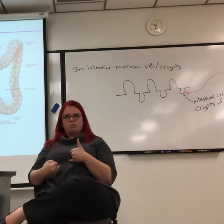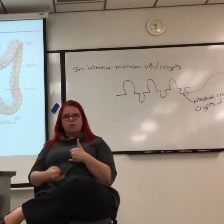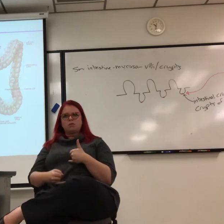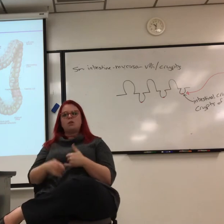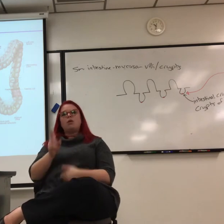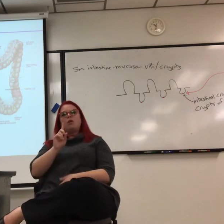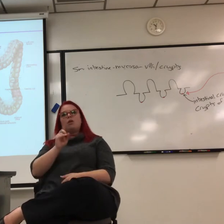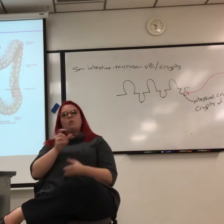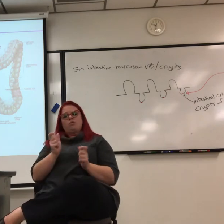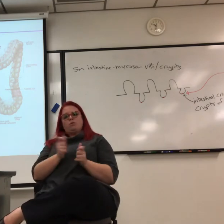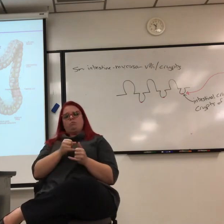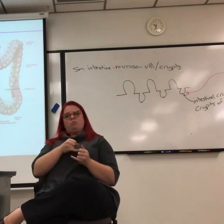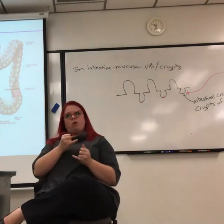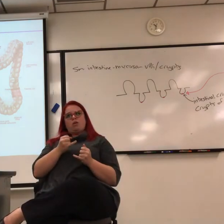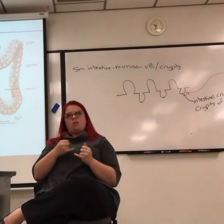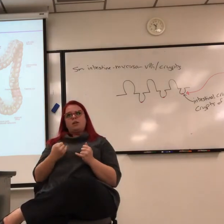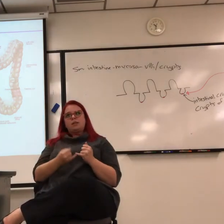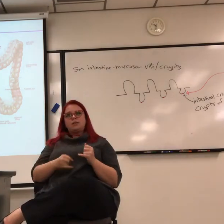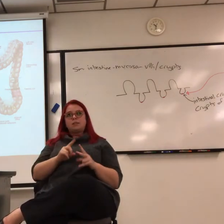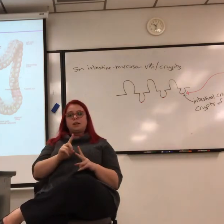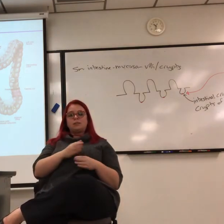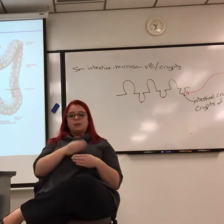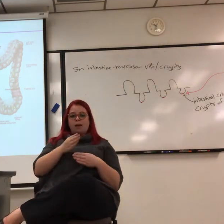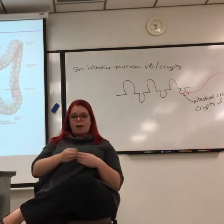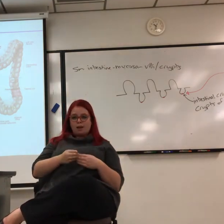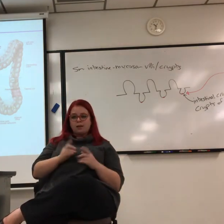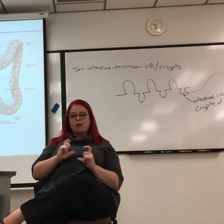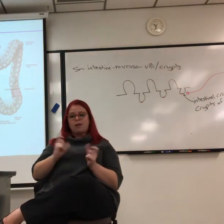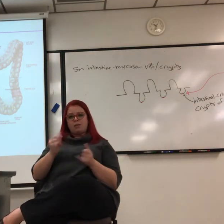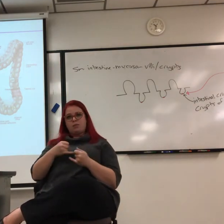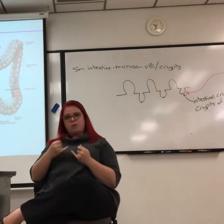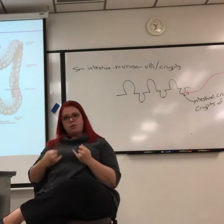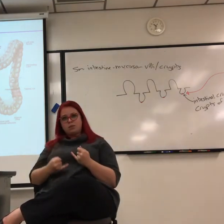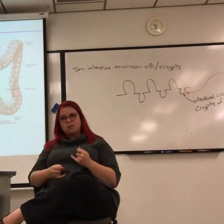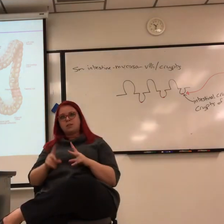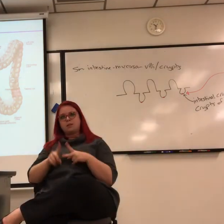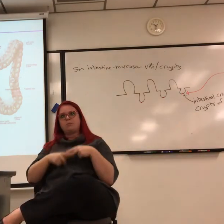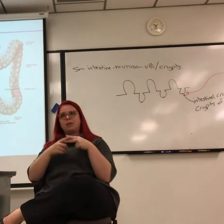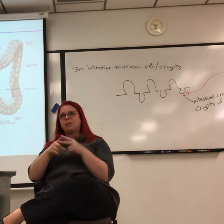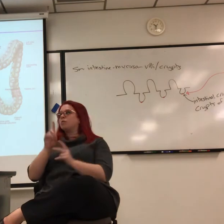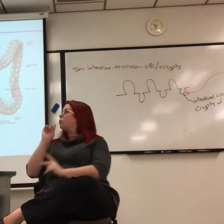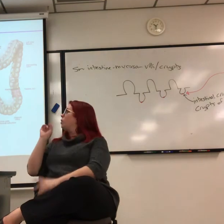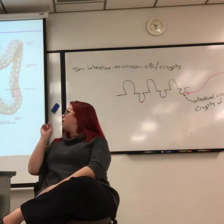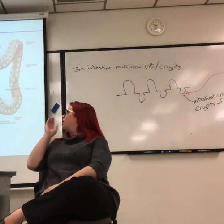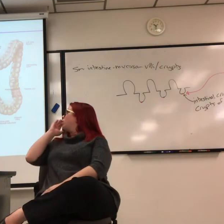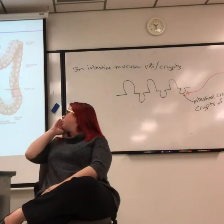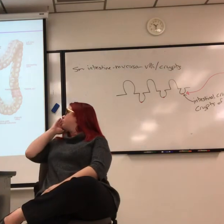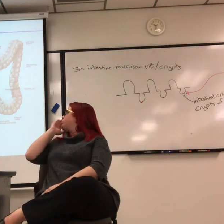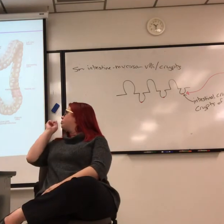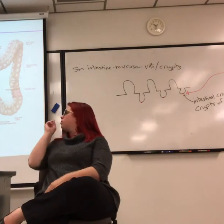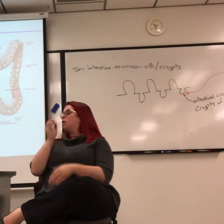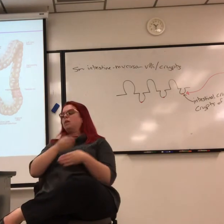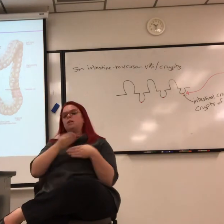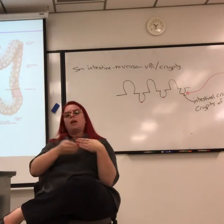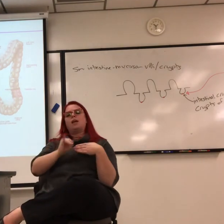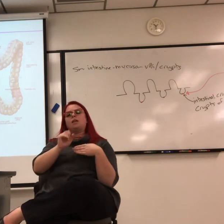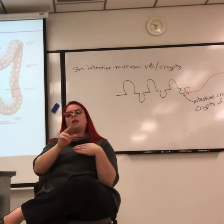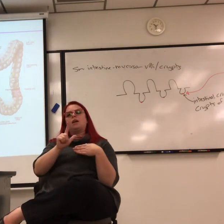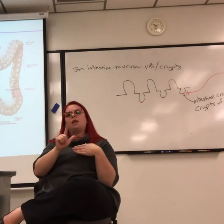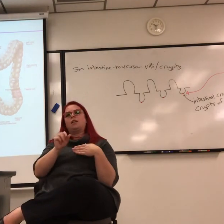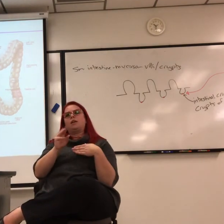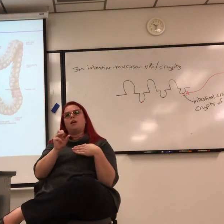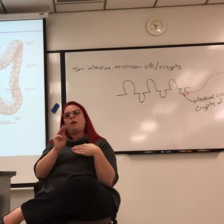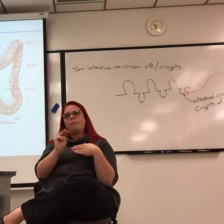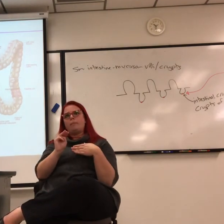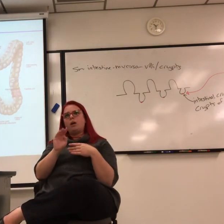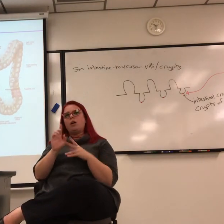intestine end and the large intestine begin? Right there. Here's the end of the ileum. Here's the first